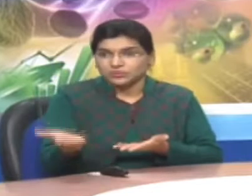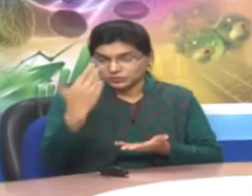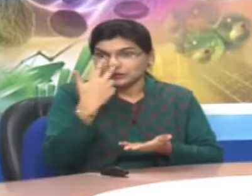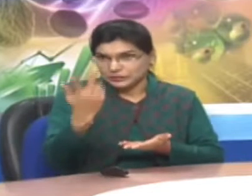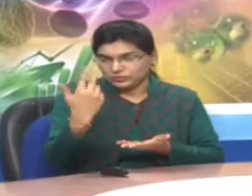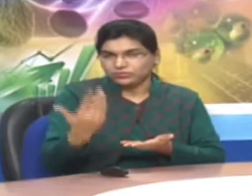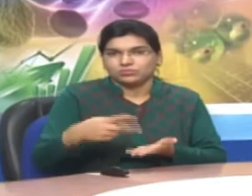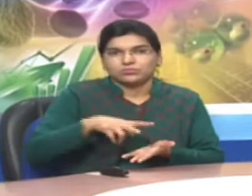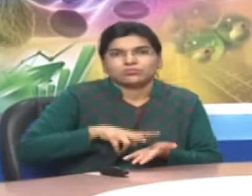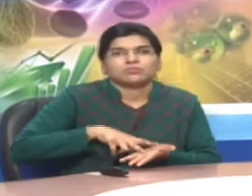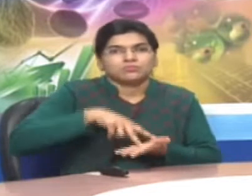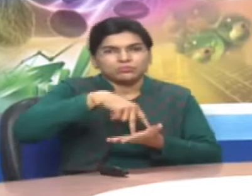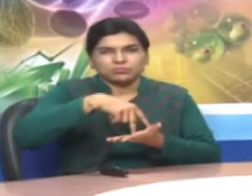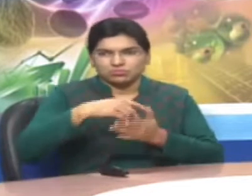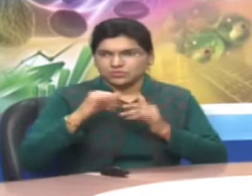And that's not all."